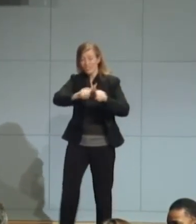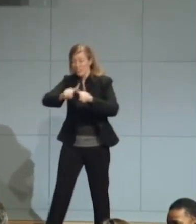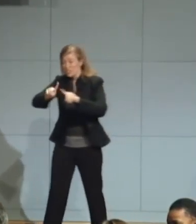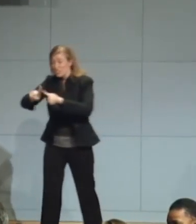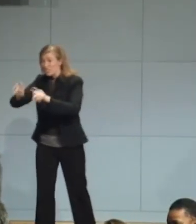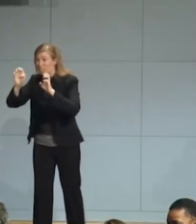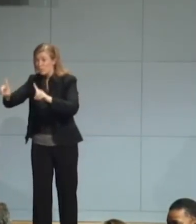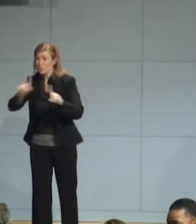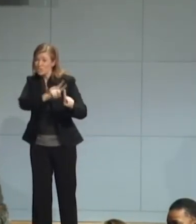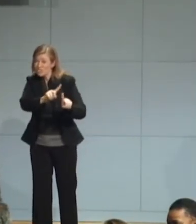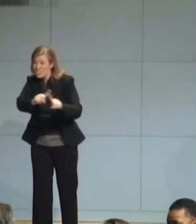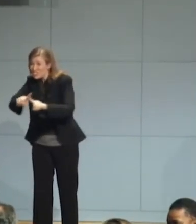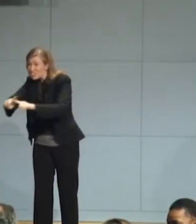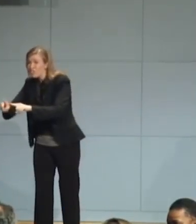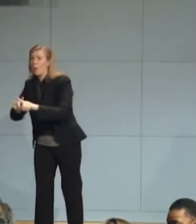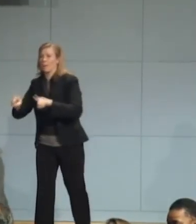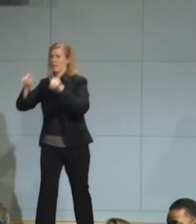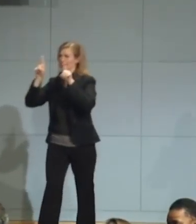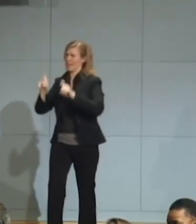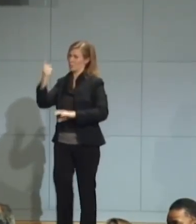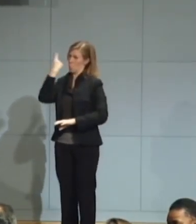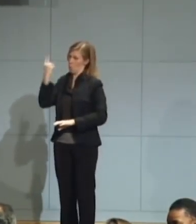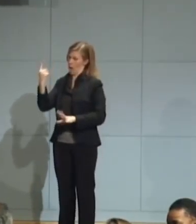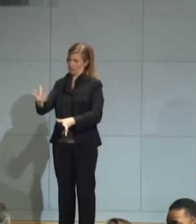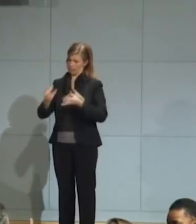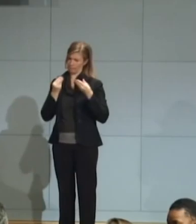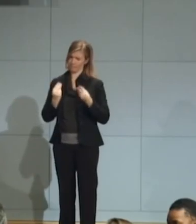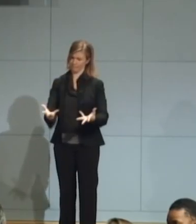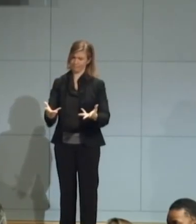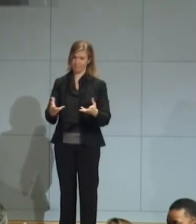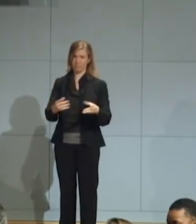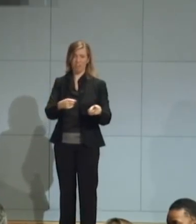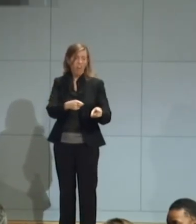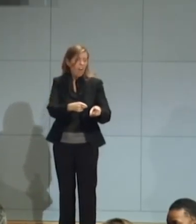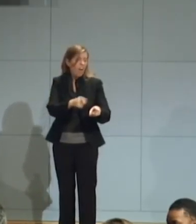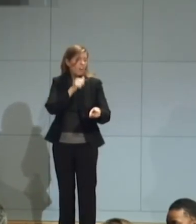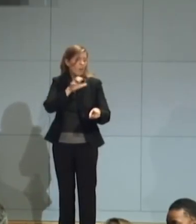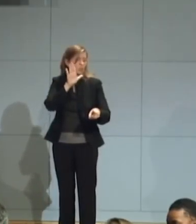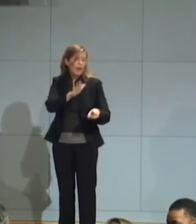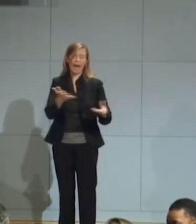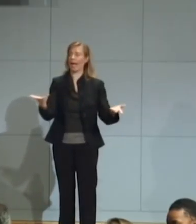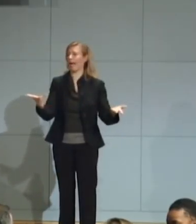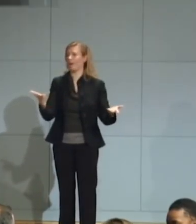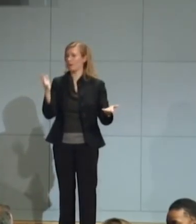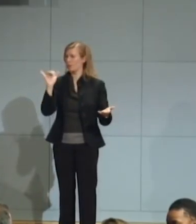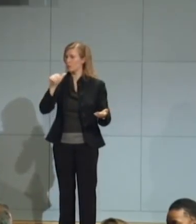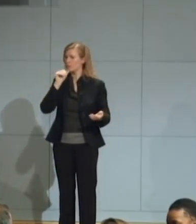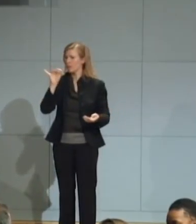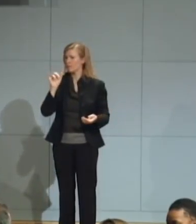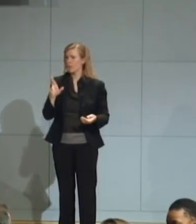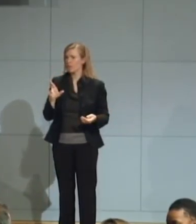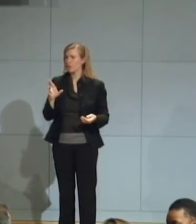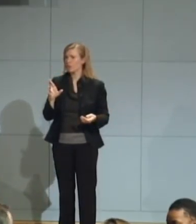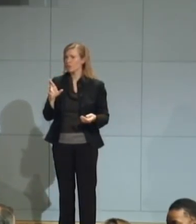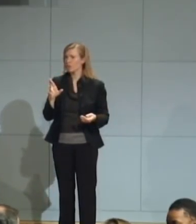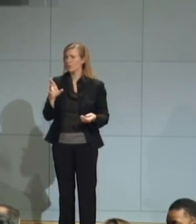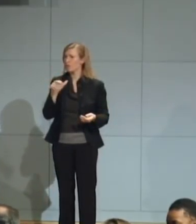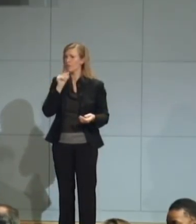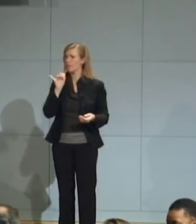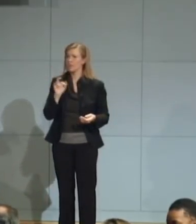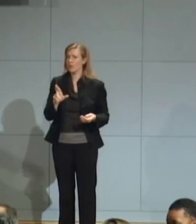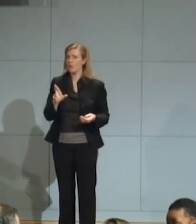something from the intentionality of the educators under segregation. Because there's no way that under